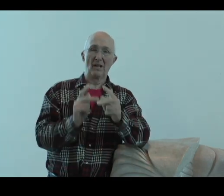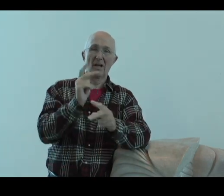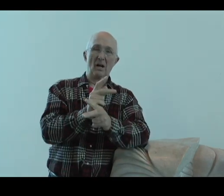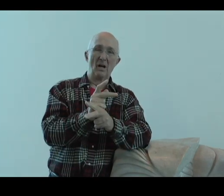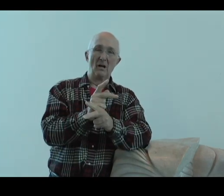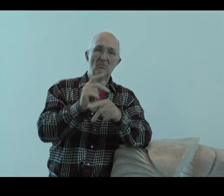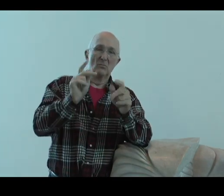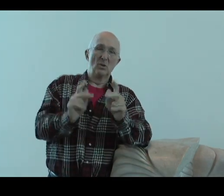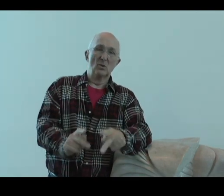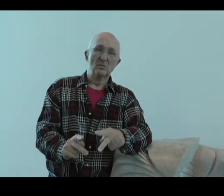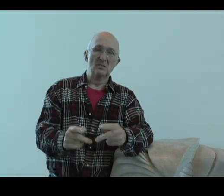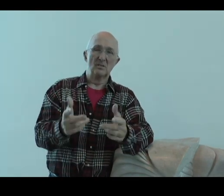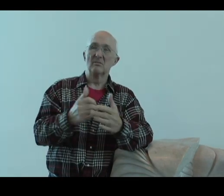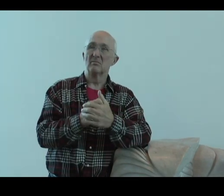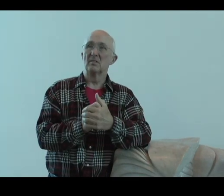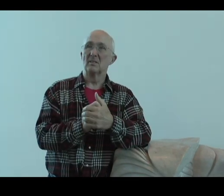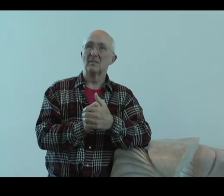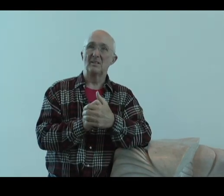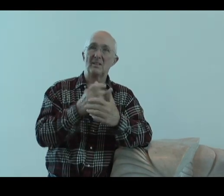unique, one-of-a-kind individual.